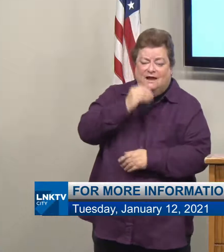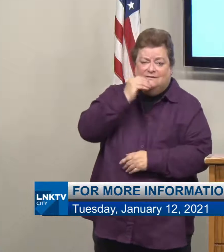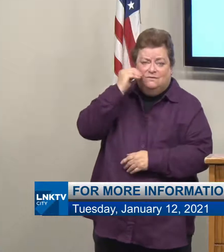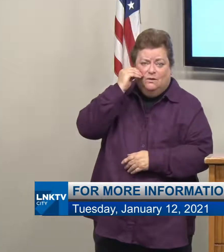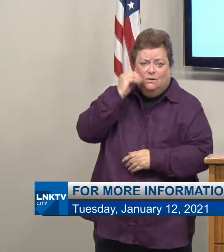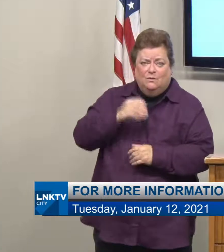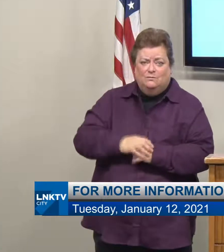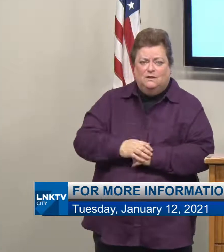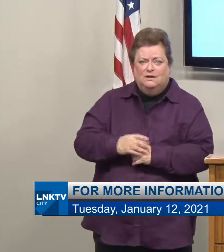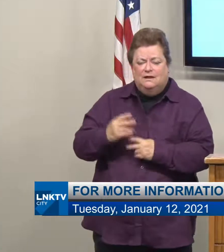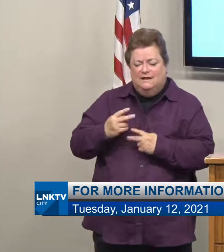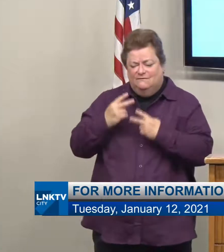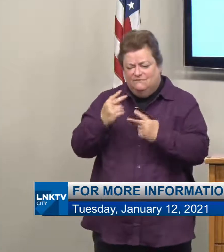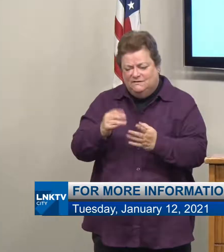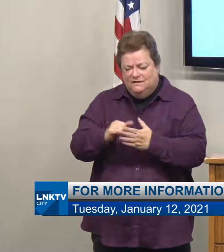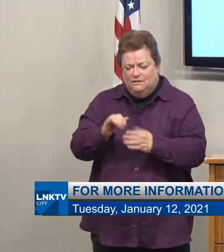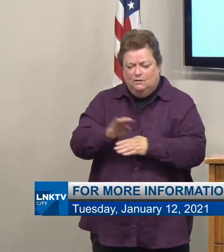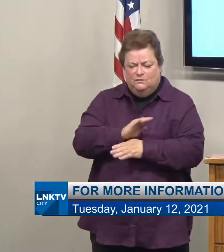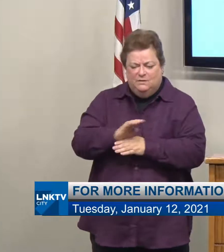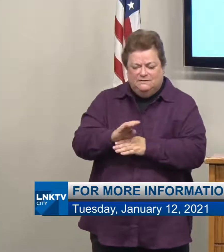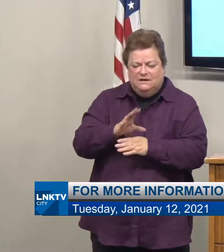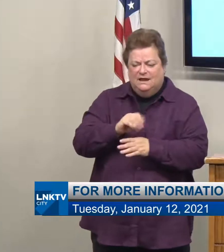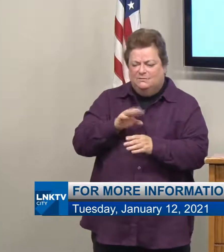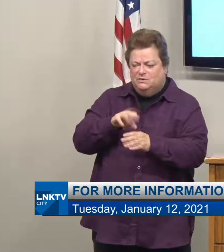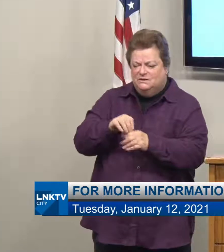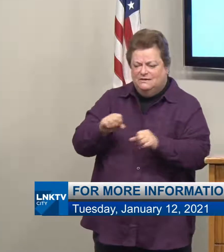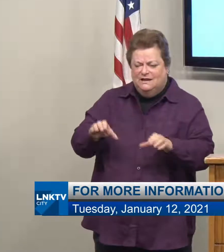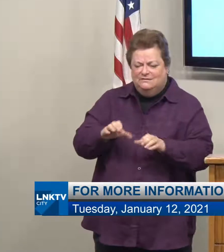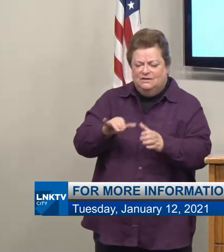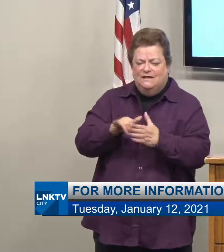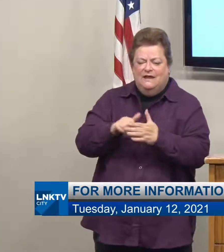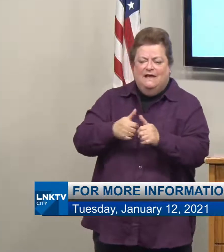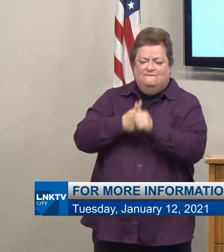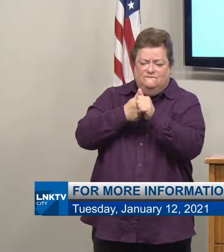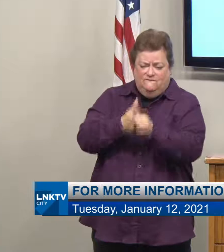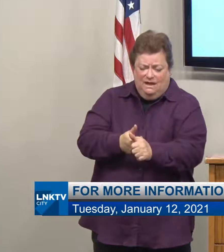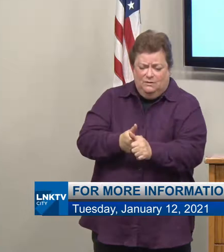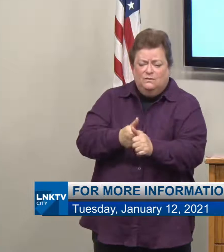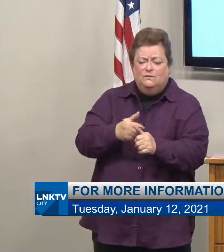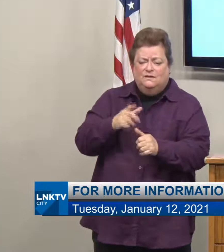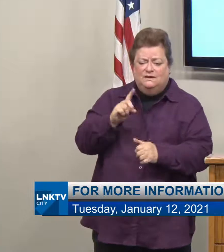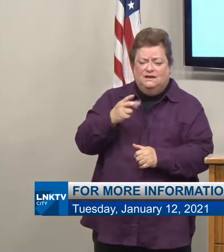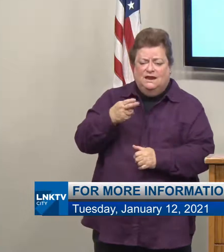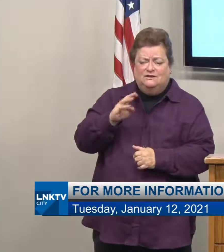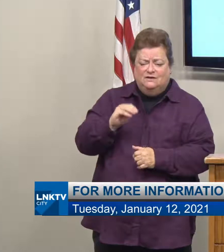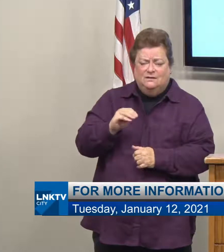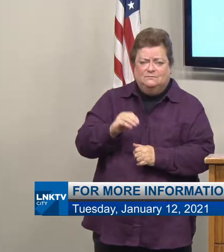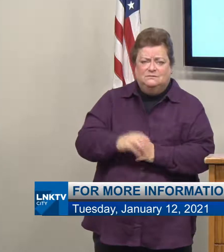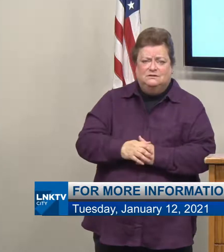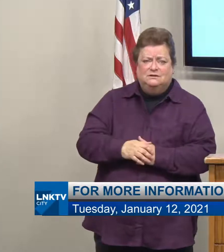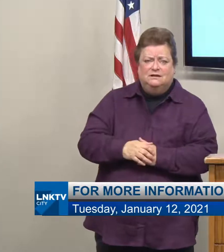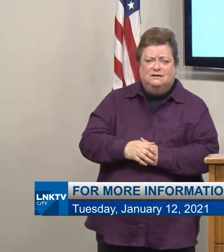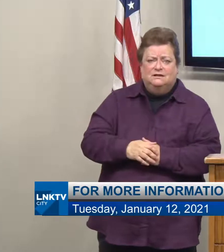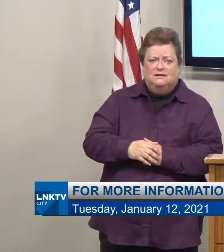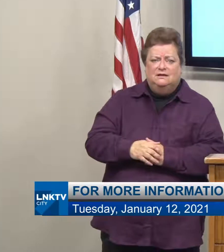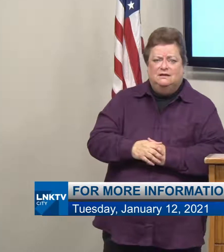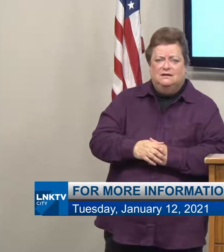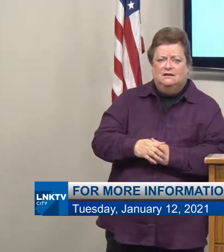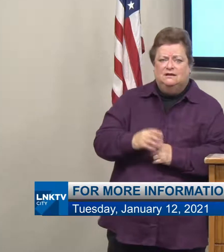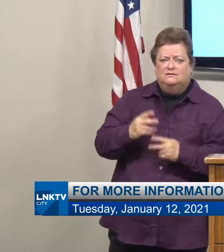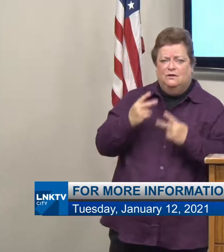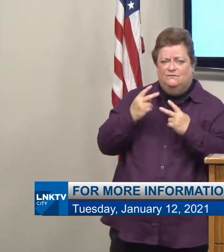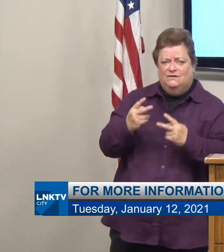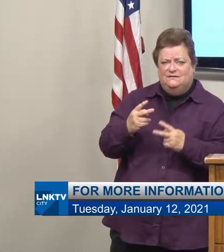Visit businesses and participate in activities that follow public health guidance. Visit recoverlink.com